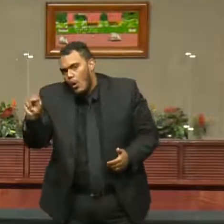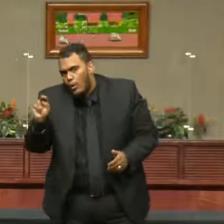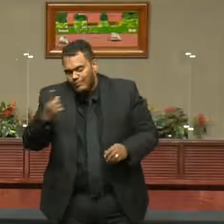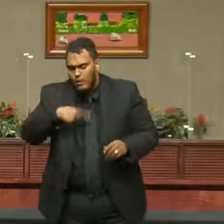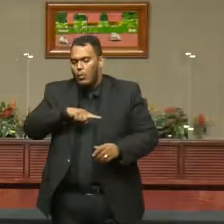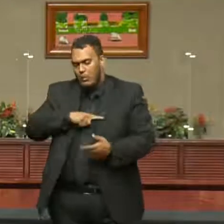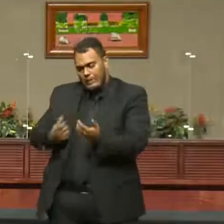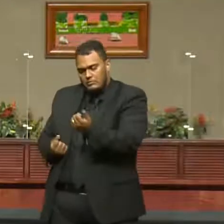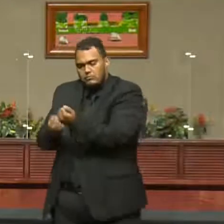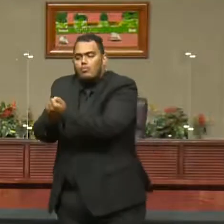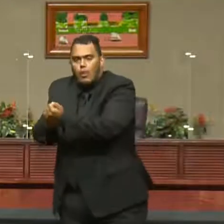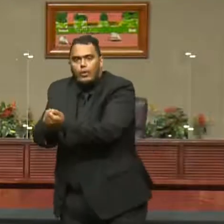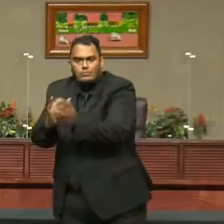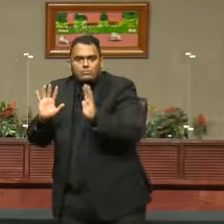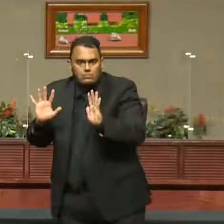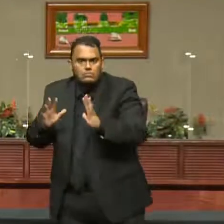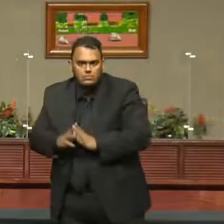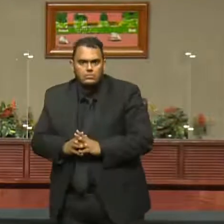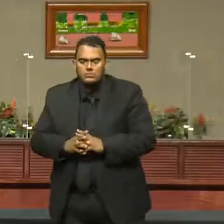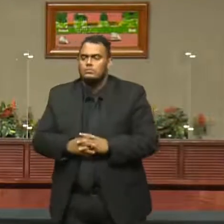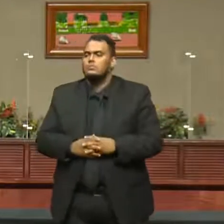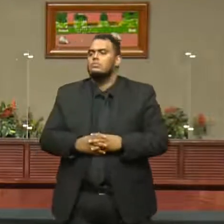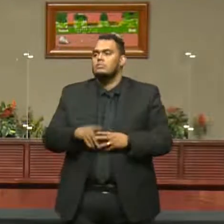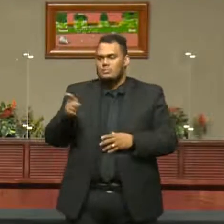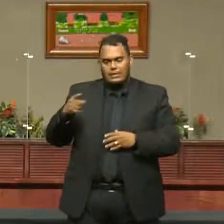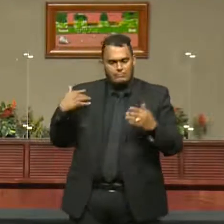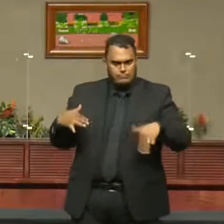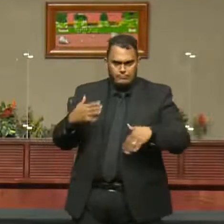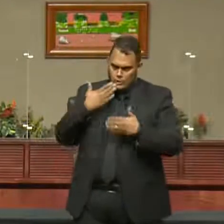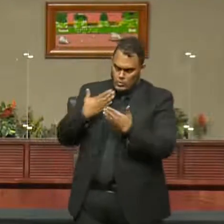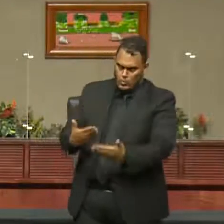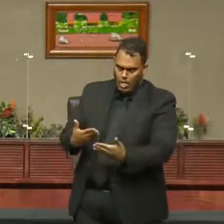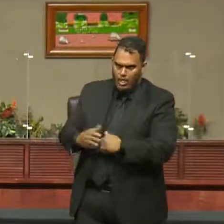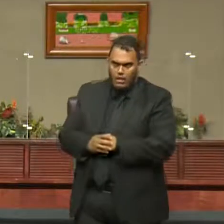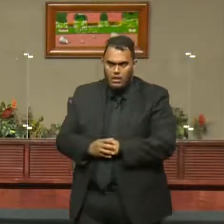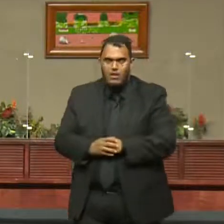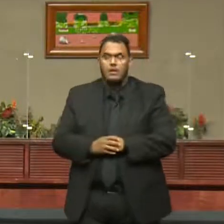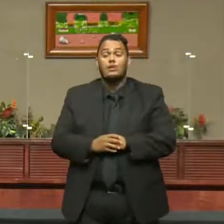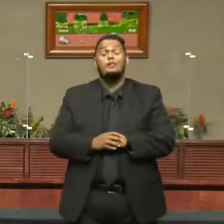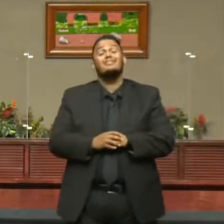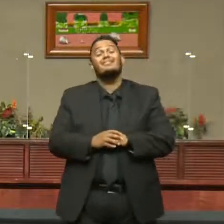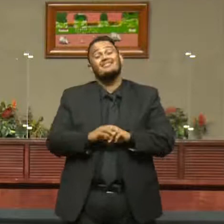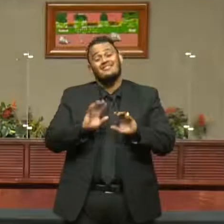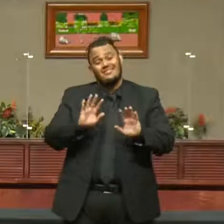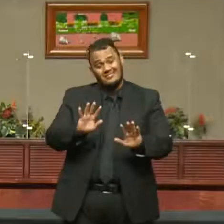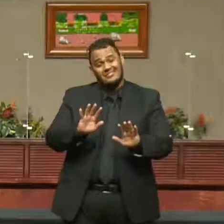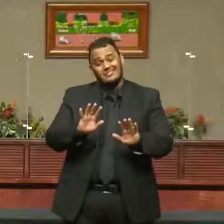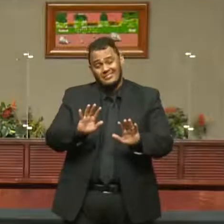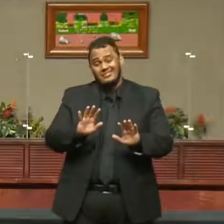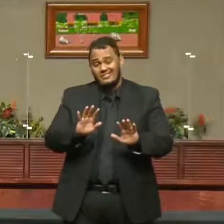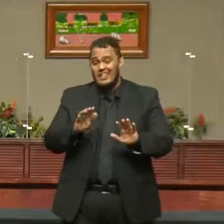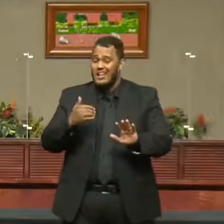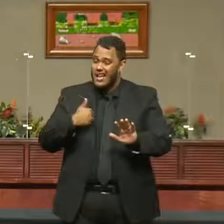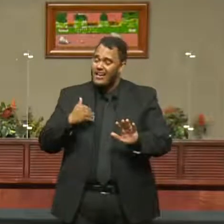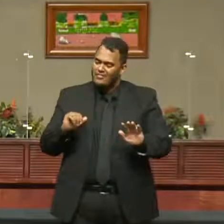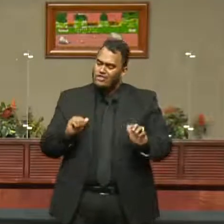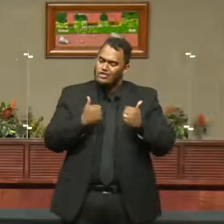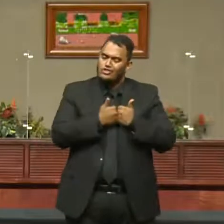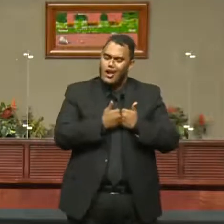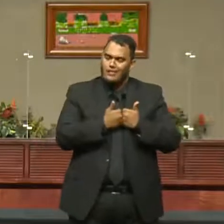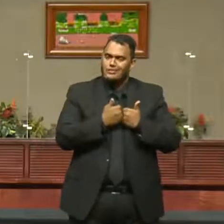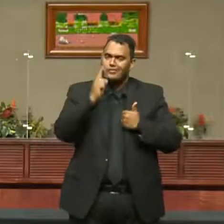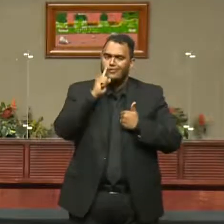well. So there are some challenges with the county jail, and it's